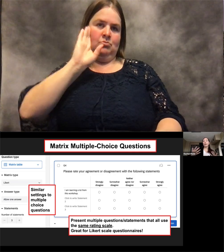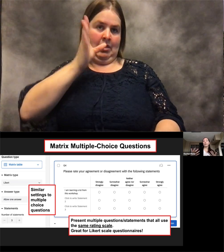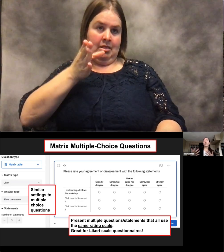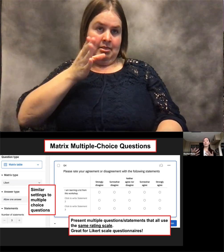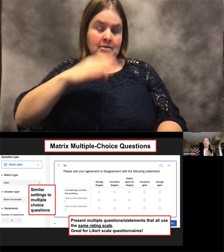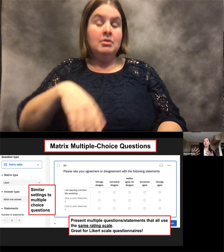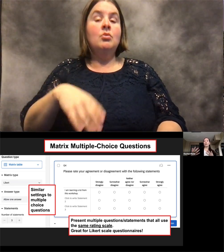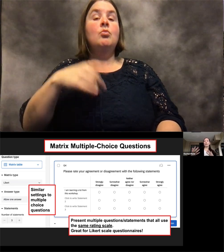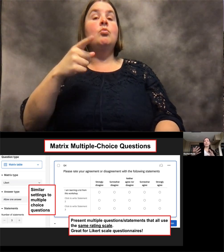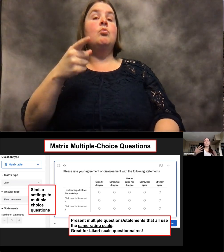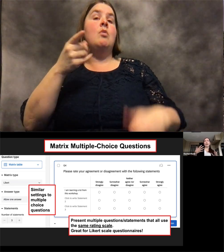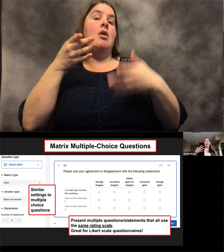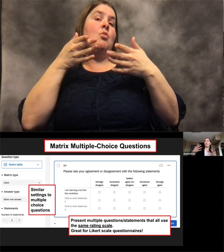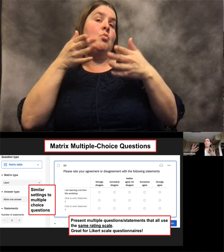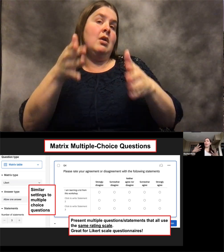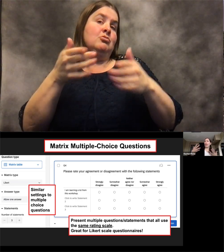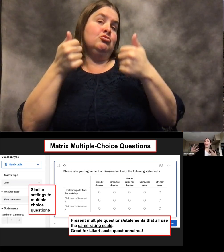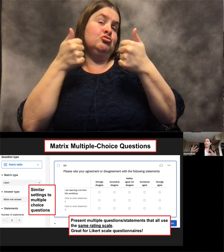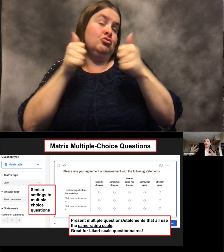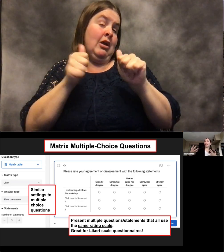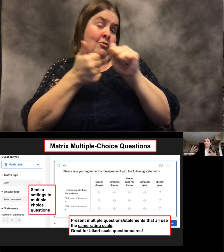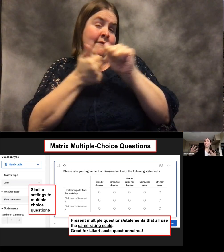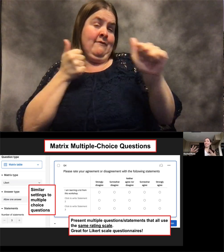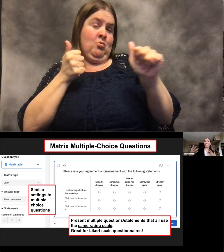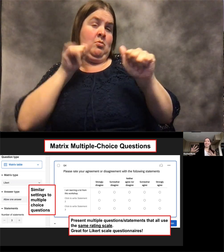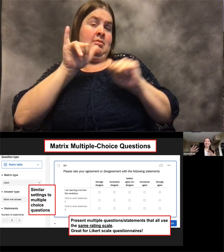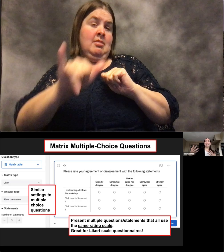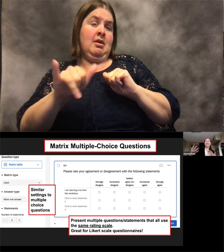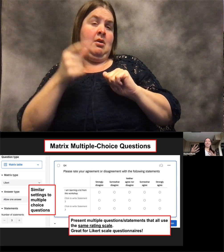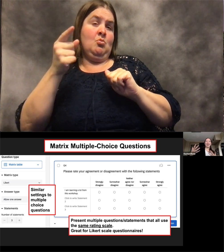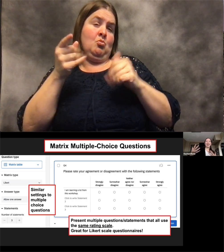One thing you can do to kind of mitigate